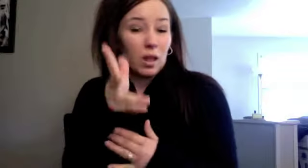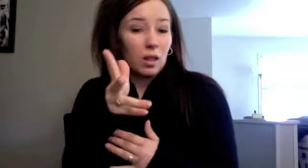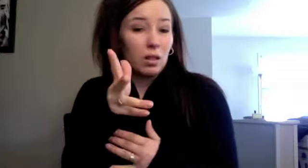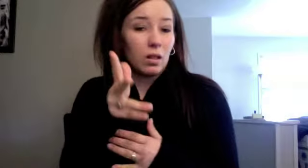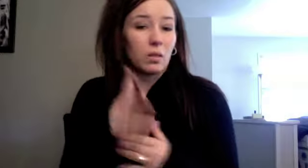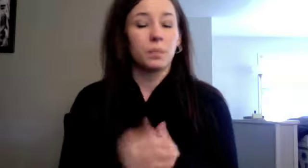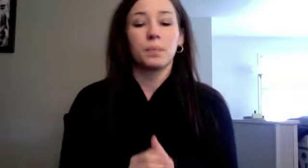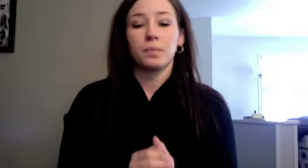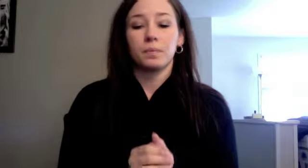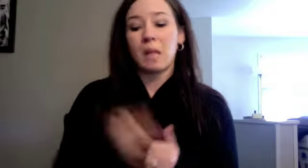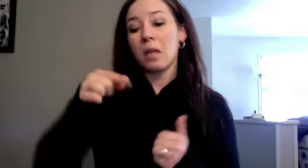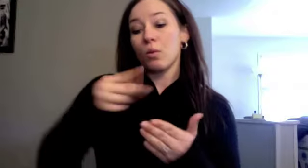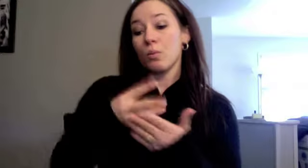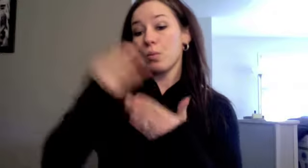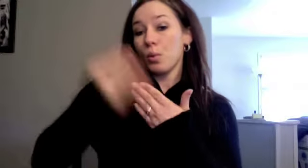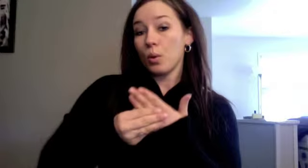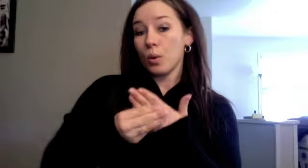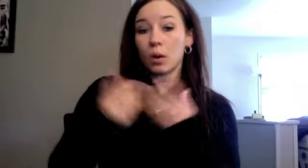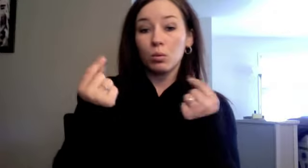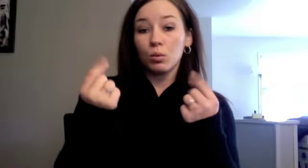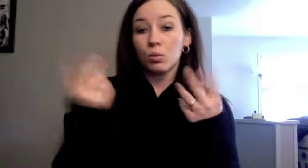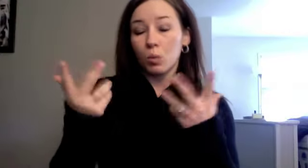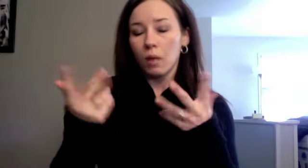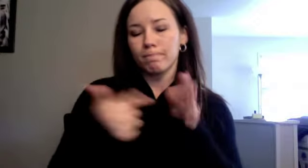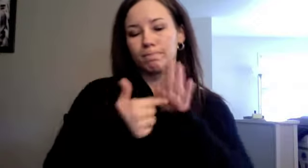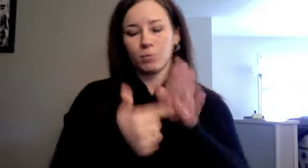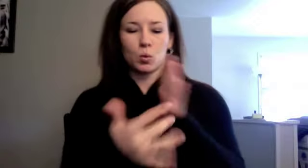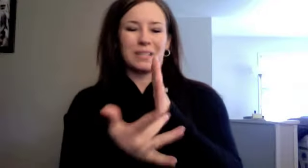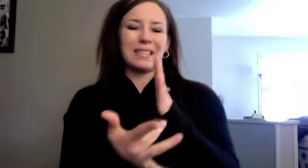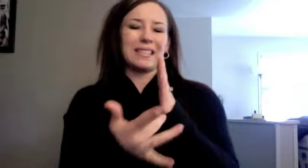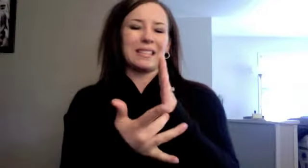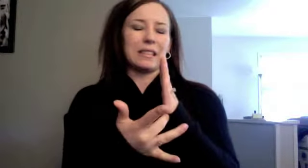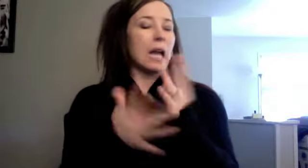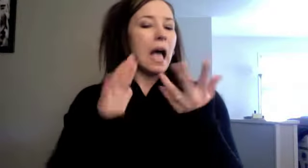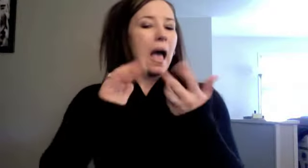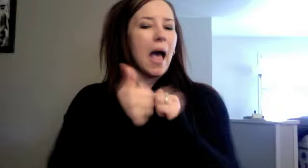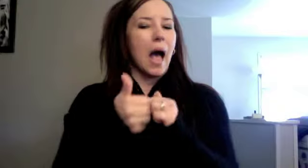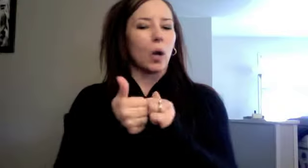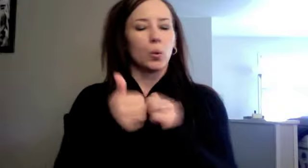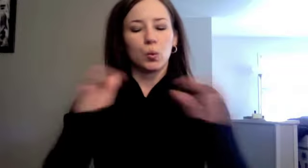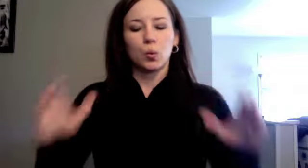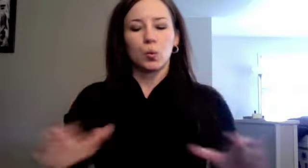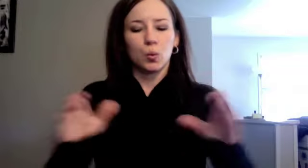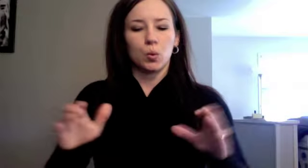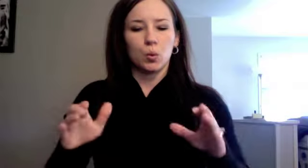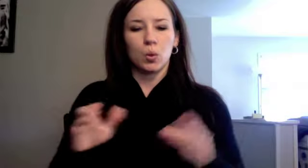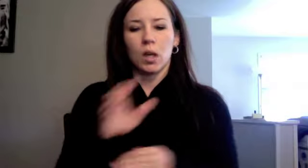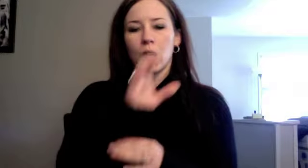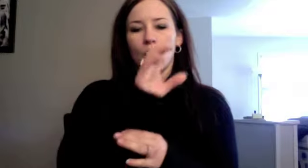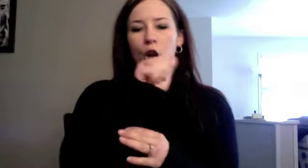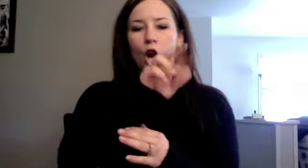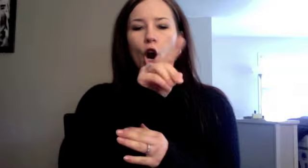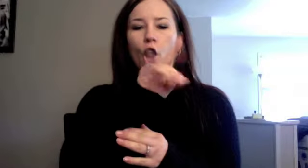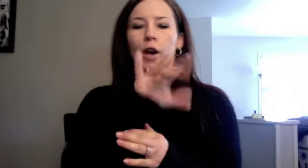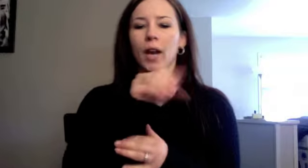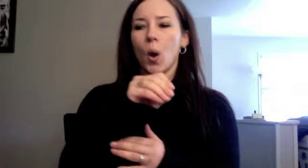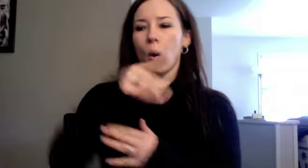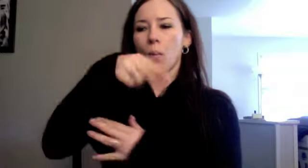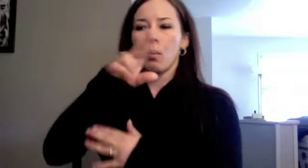In this program, we show the technique that should be employed in performing cardiopulmonary resuscitation, only on an adult.